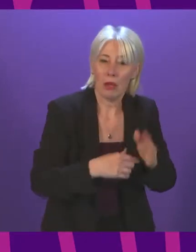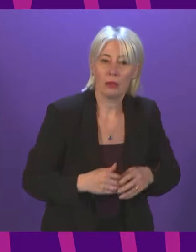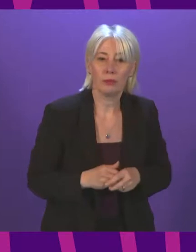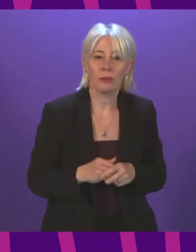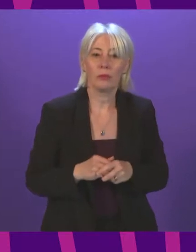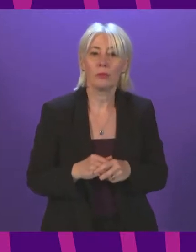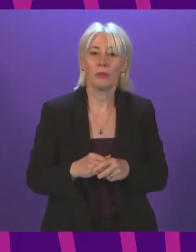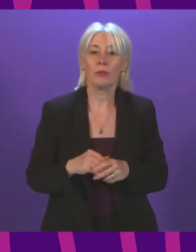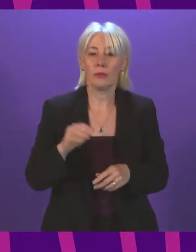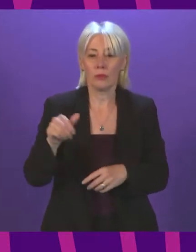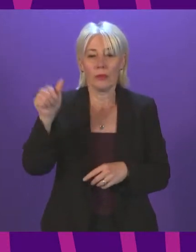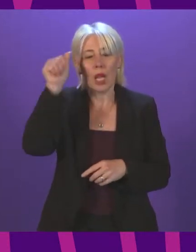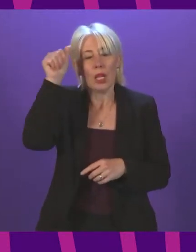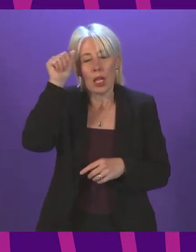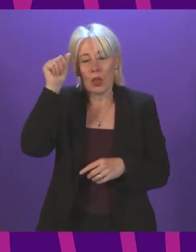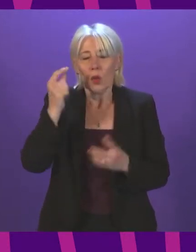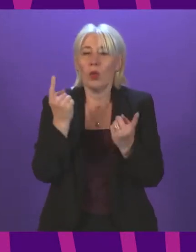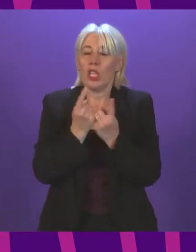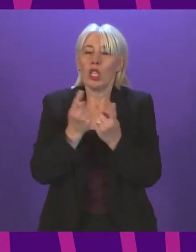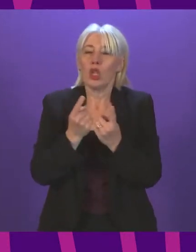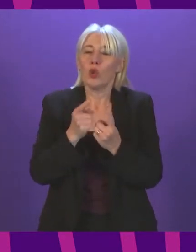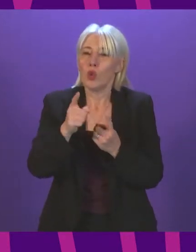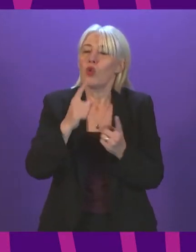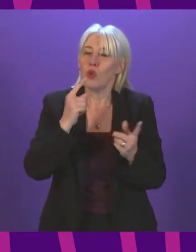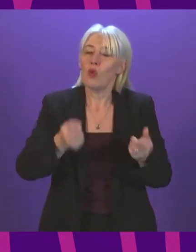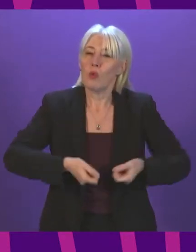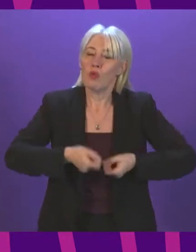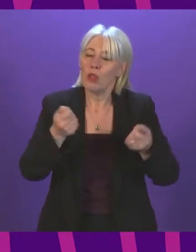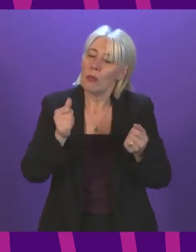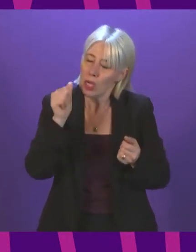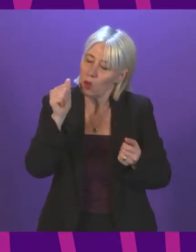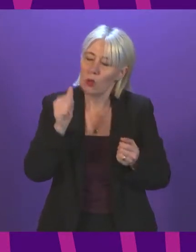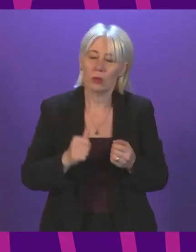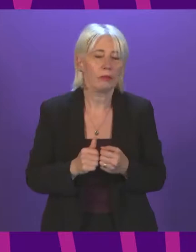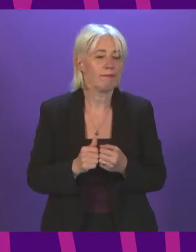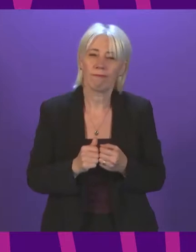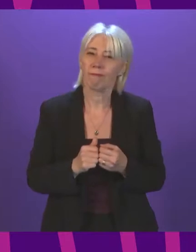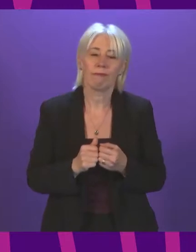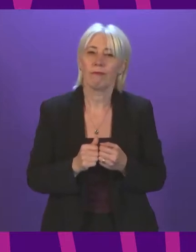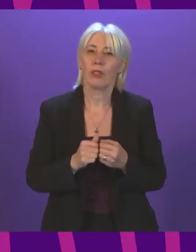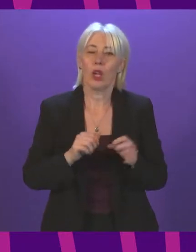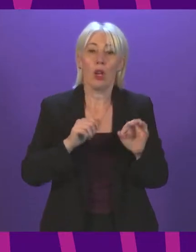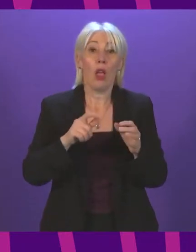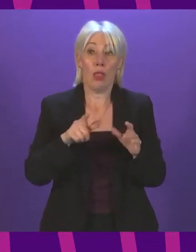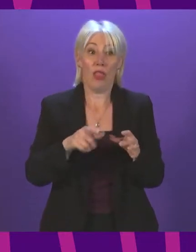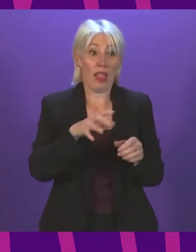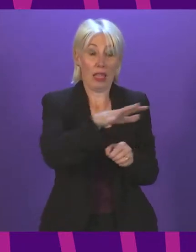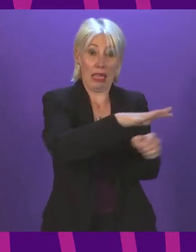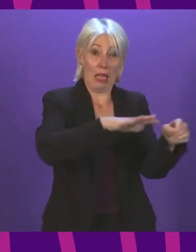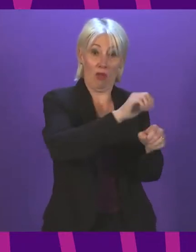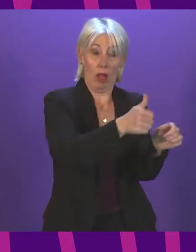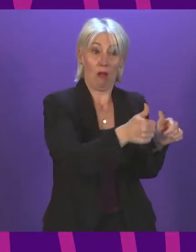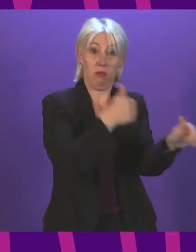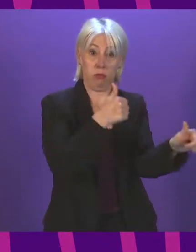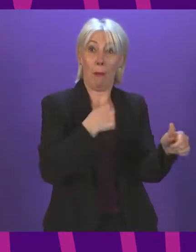I am acutely aware of the issues that the member has just raised. Again, the QPPL plant is within my own